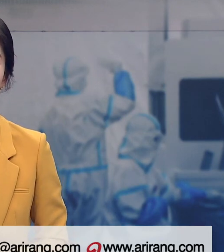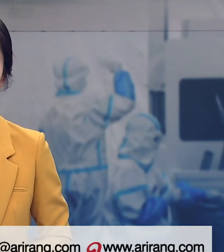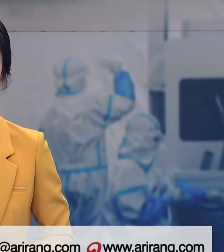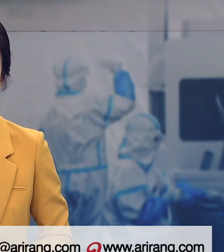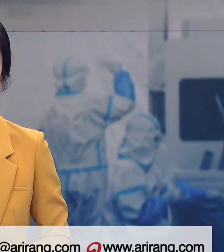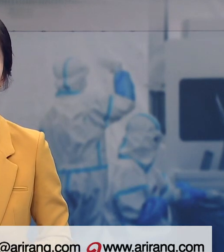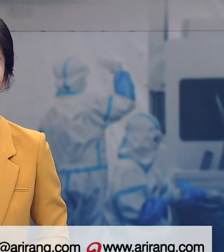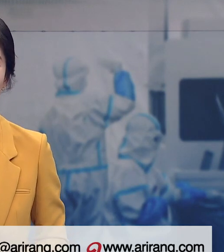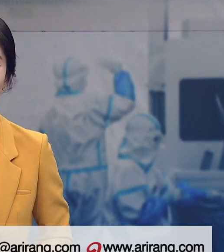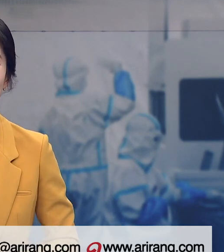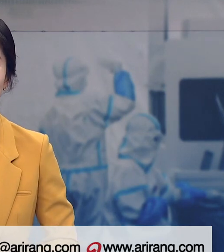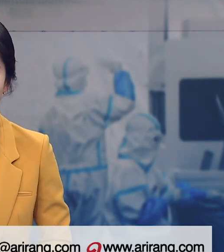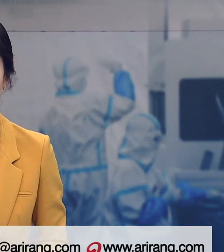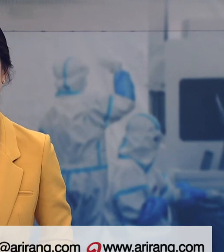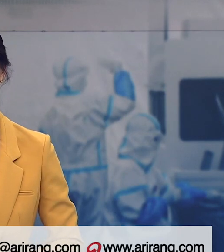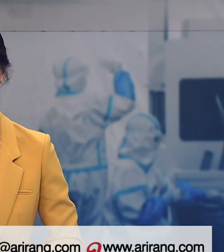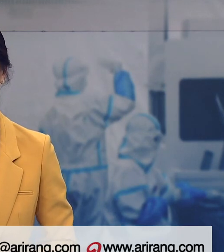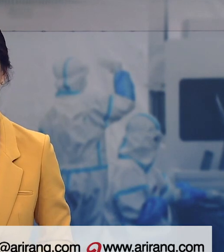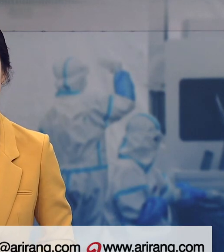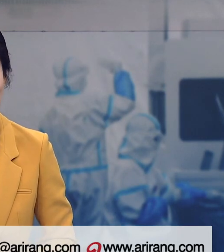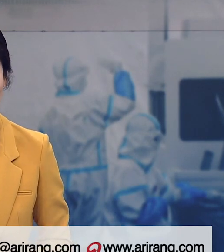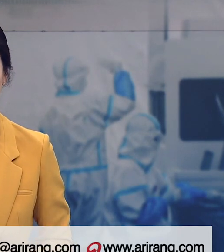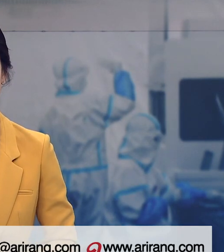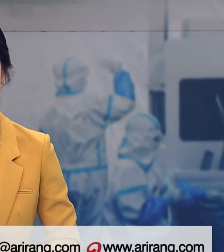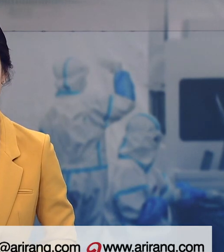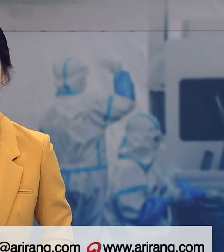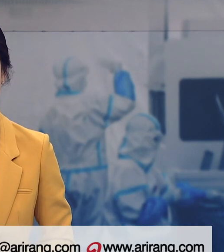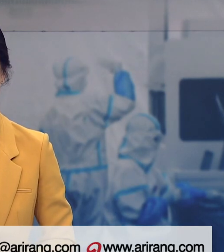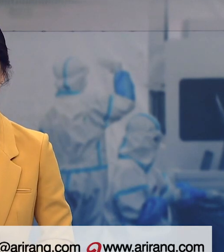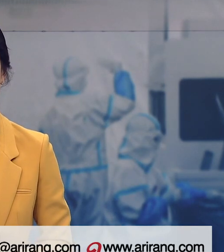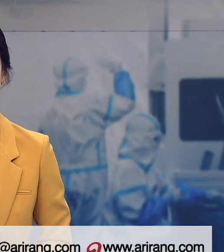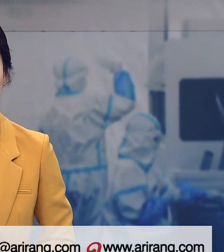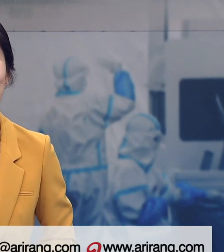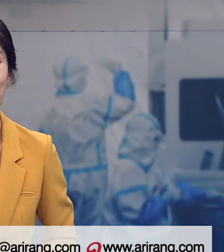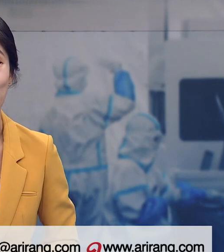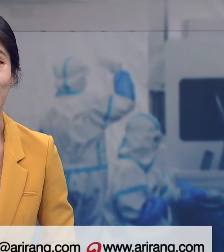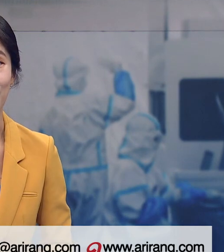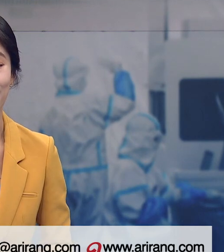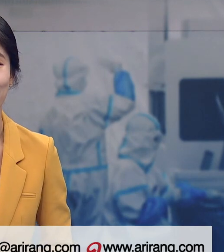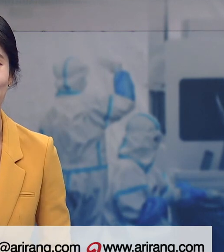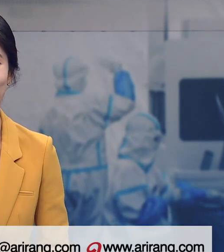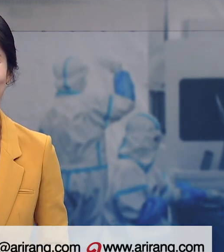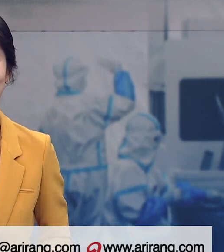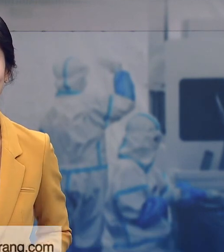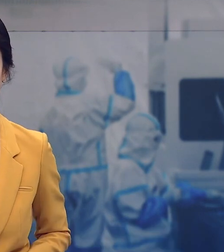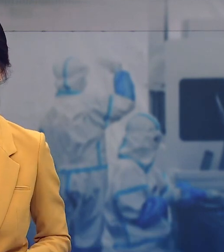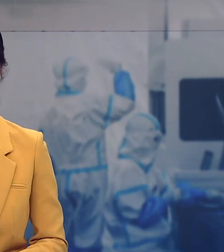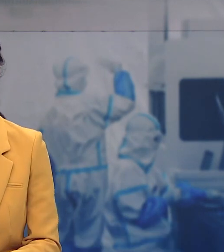viewers here to seek to abide by current efforts to contain COVID-19. Thank you for watching.